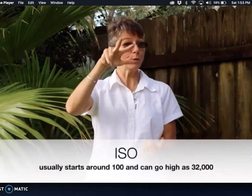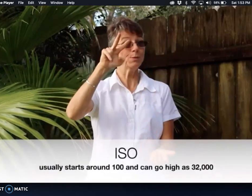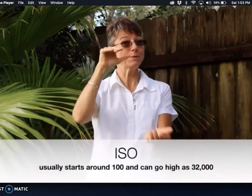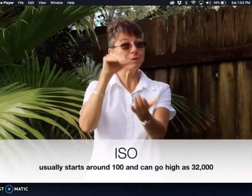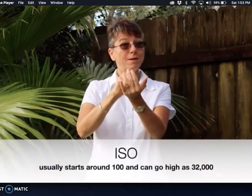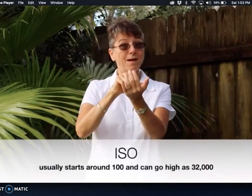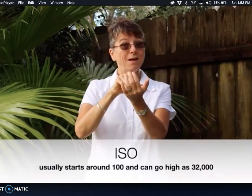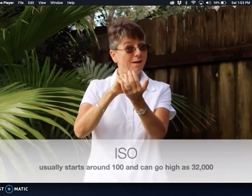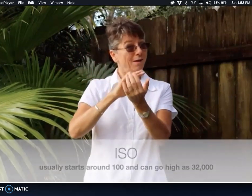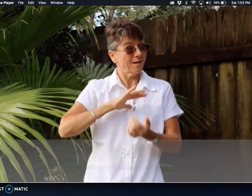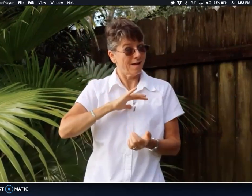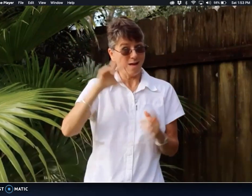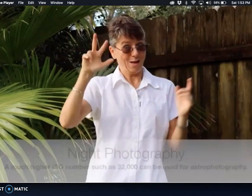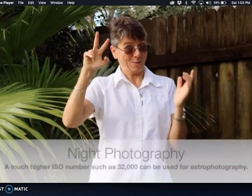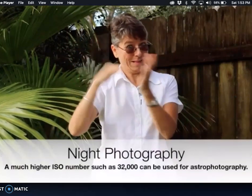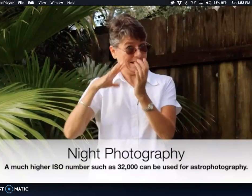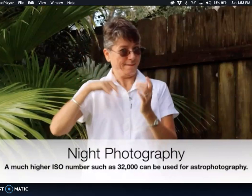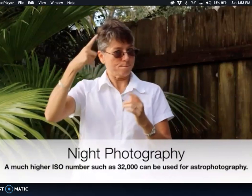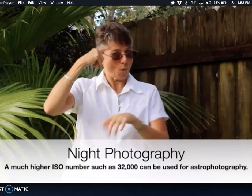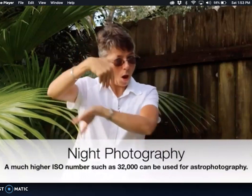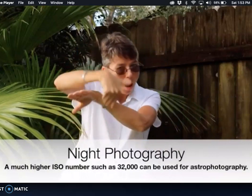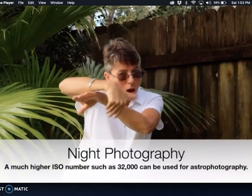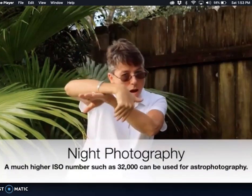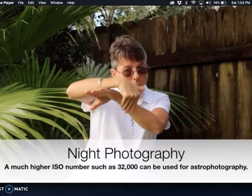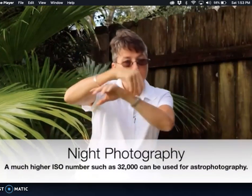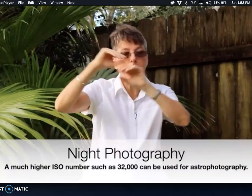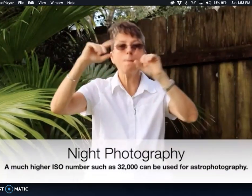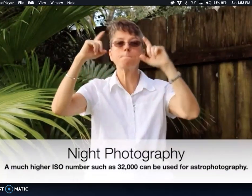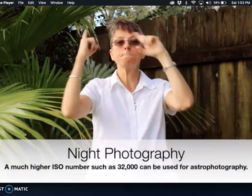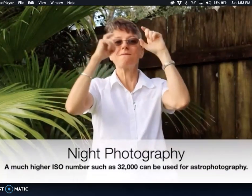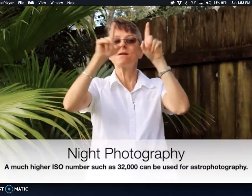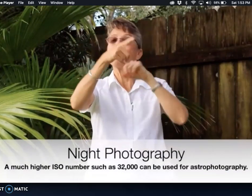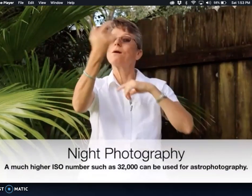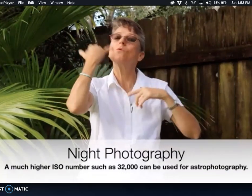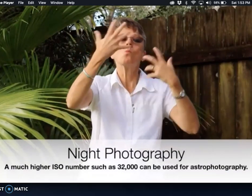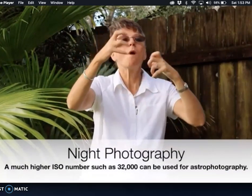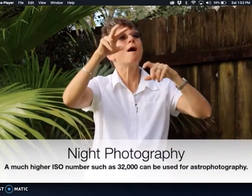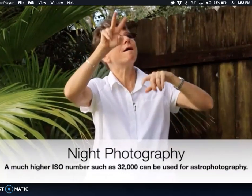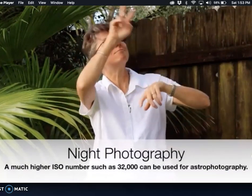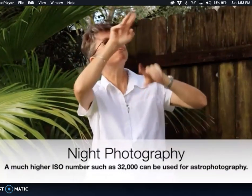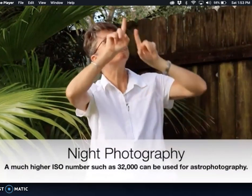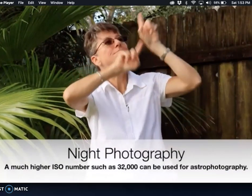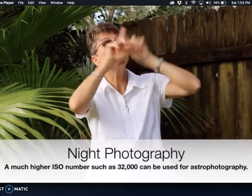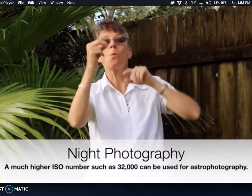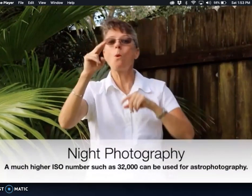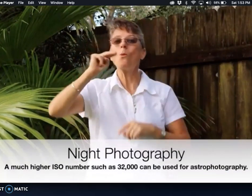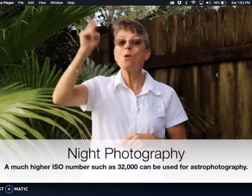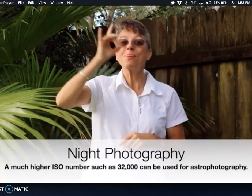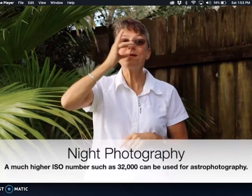So ISOs can go anywhere from 100 to 32,000, but you really only want to